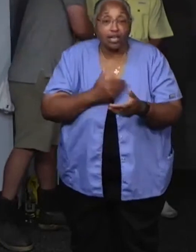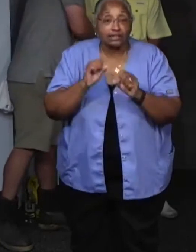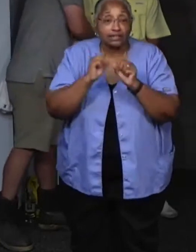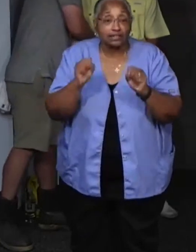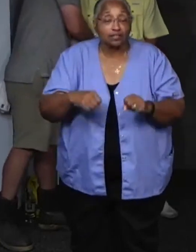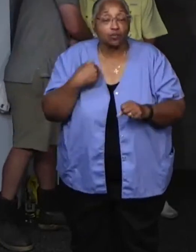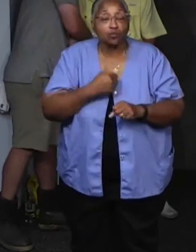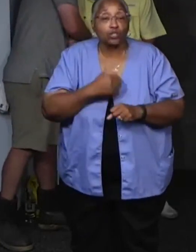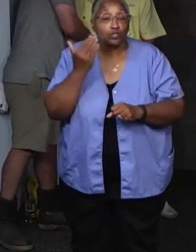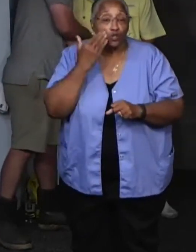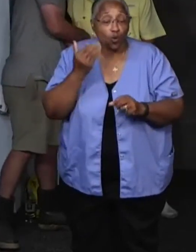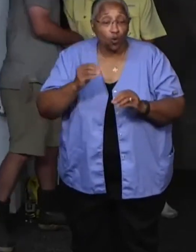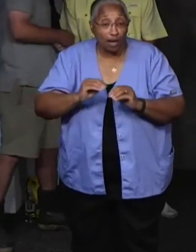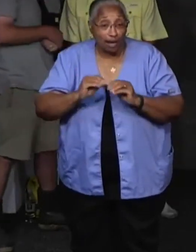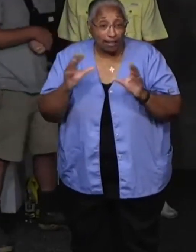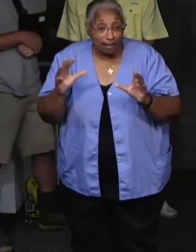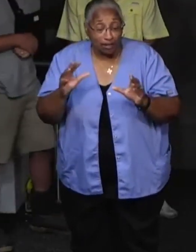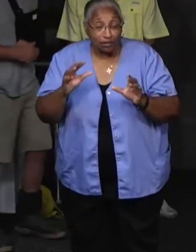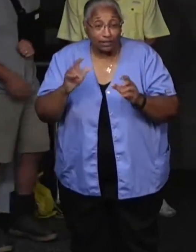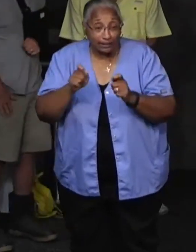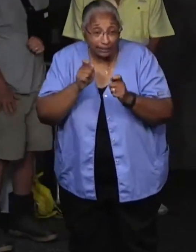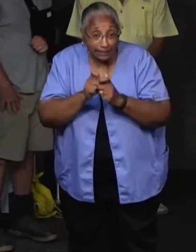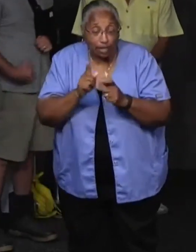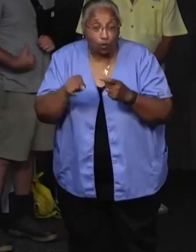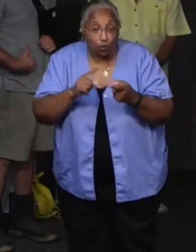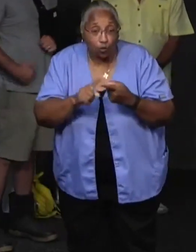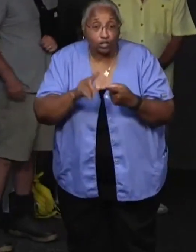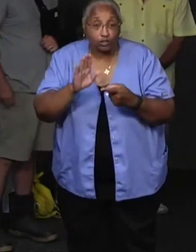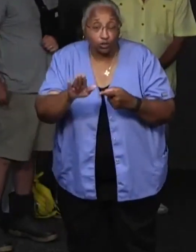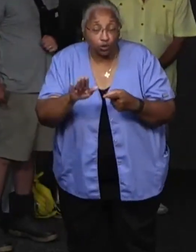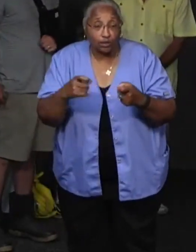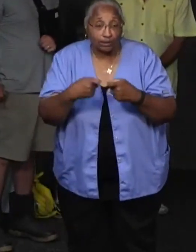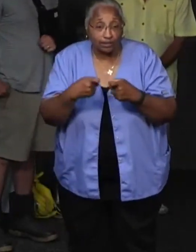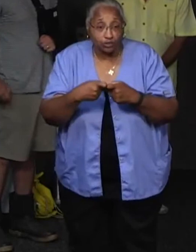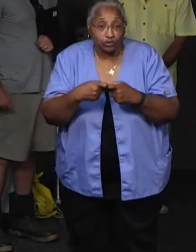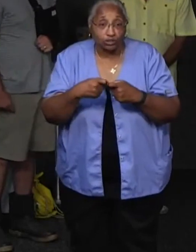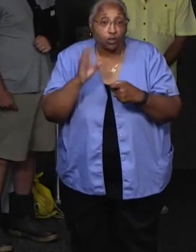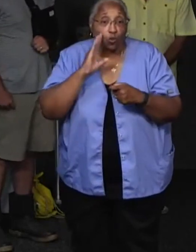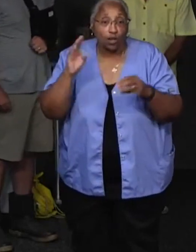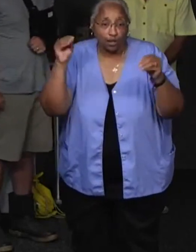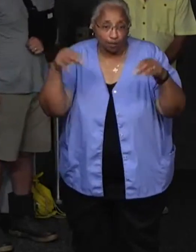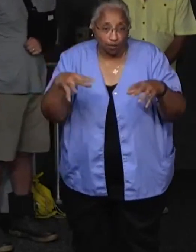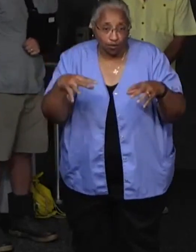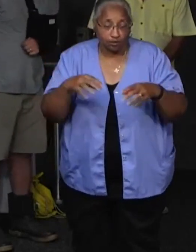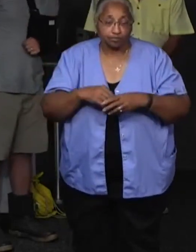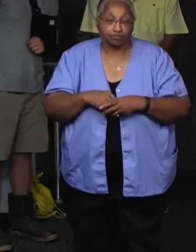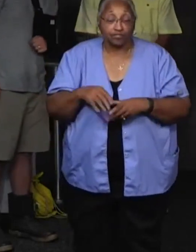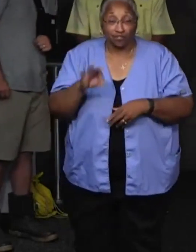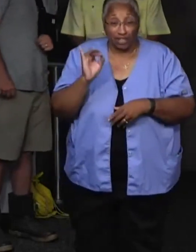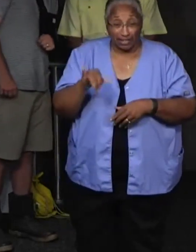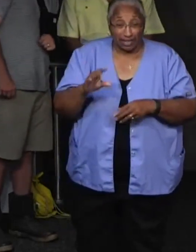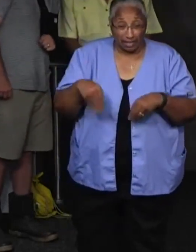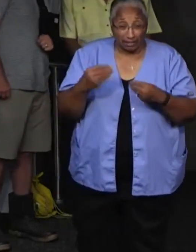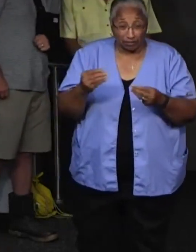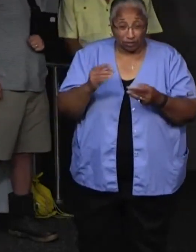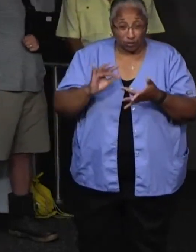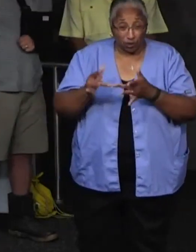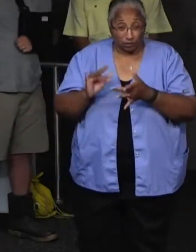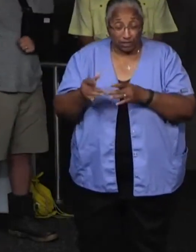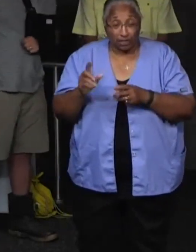more accurately when your power is going to come on. So I'm going to tell you where to find that. I'll give you the website first, and then